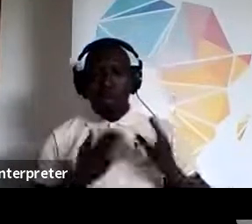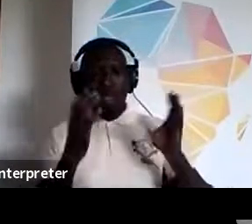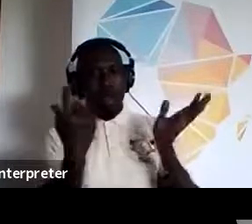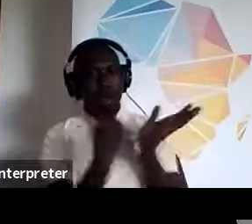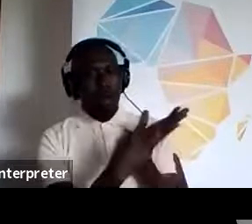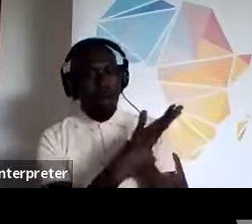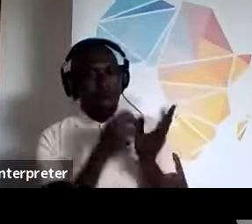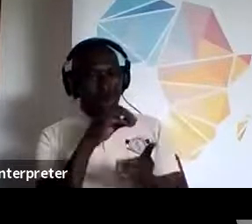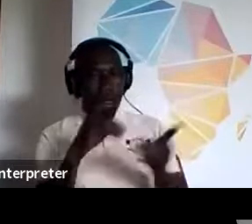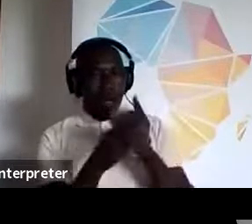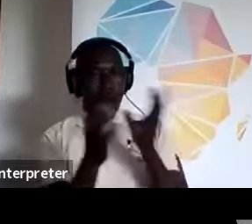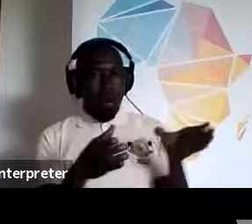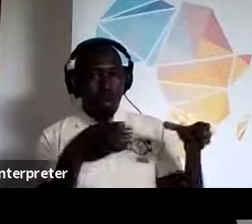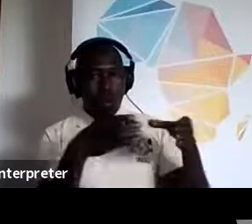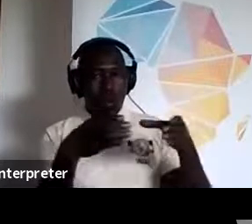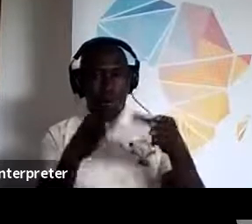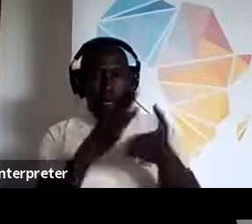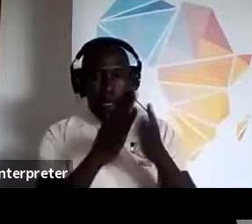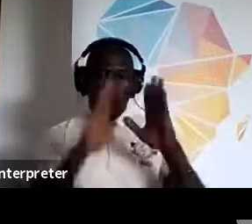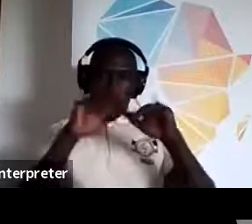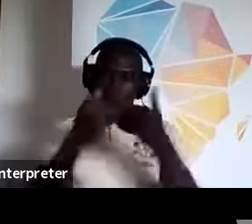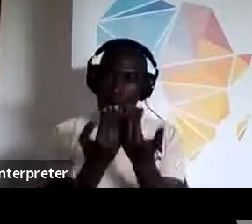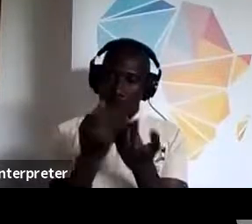the disability movement is somehow